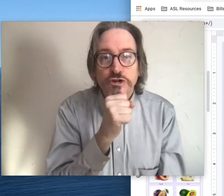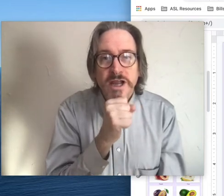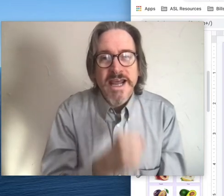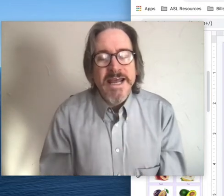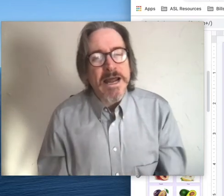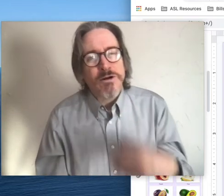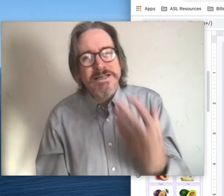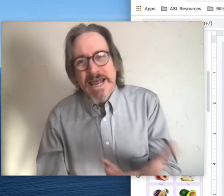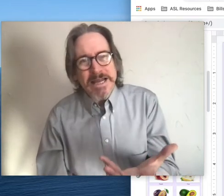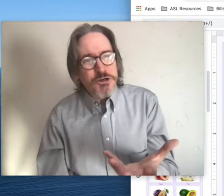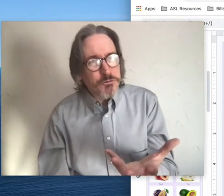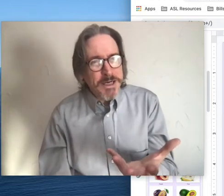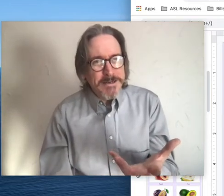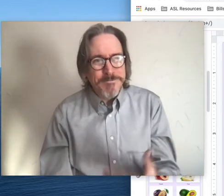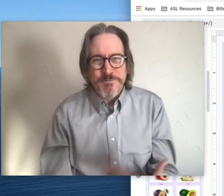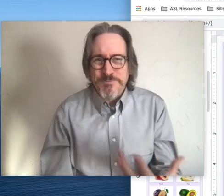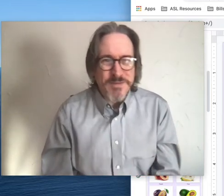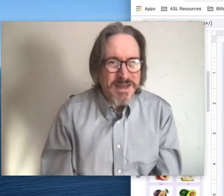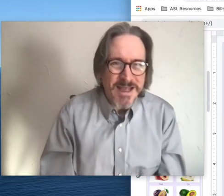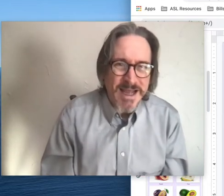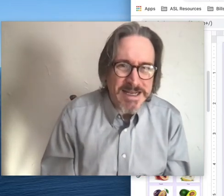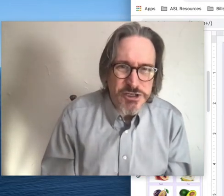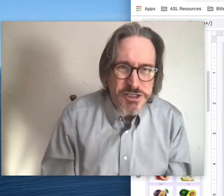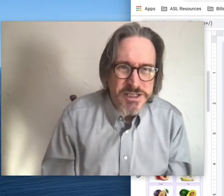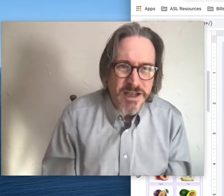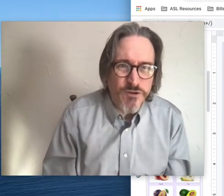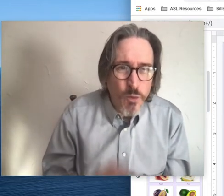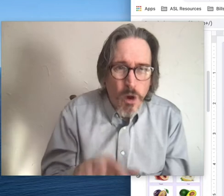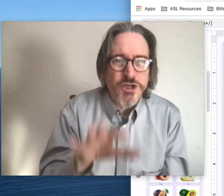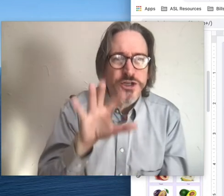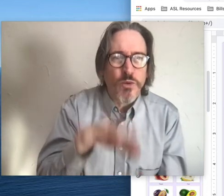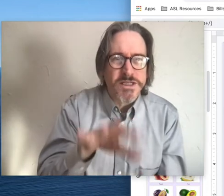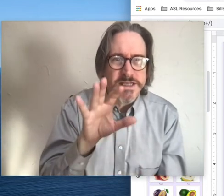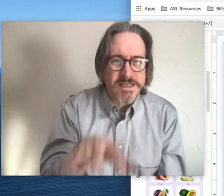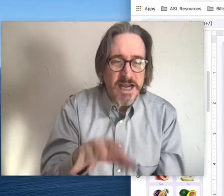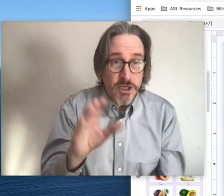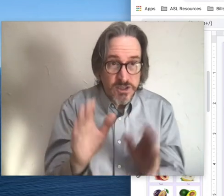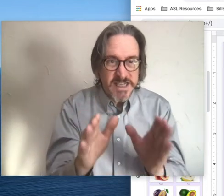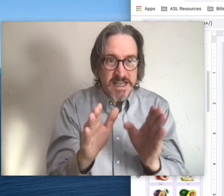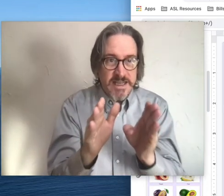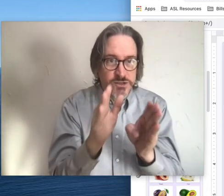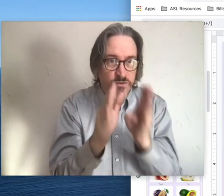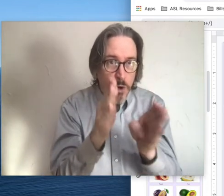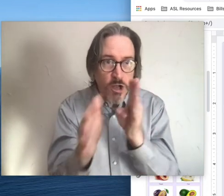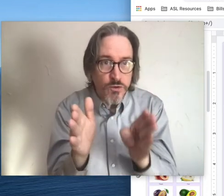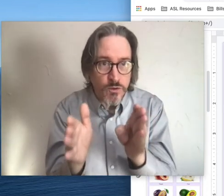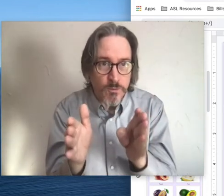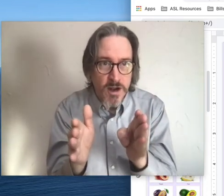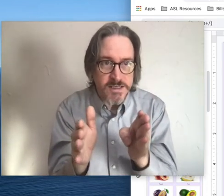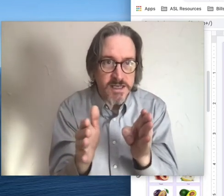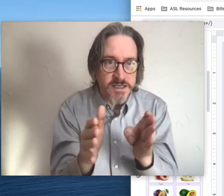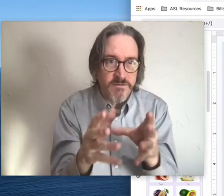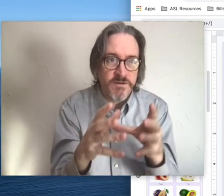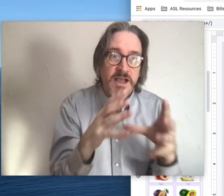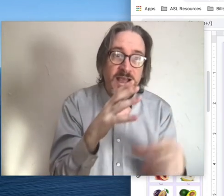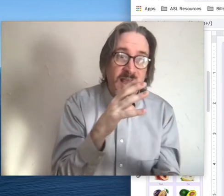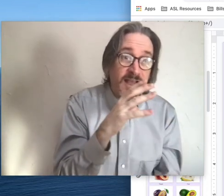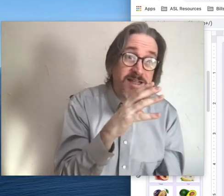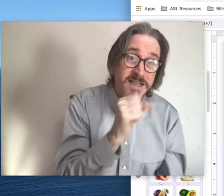Orange. Now, tangerine, it's just, if you watch what's the sign, you'll see that they sort of walk you through a process